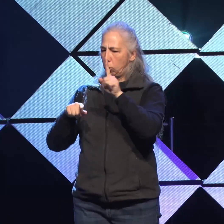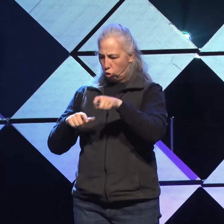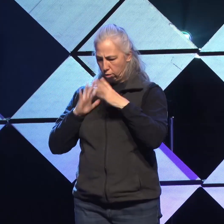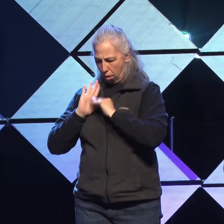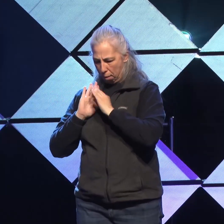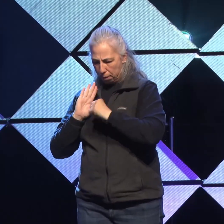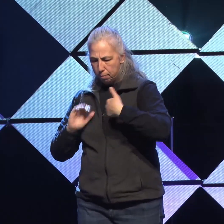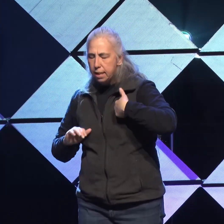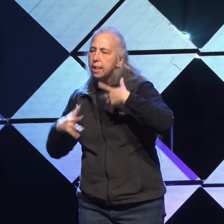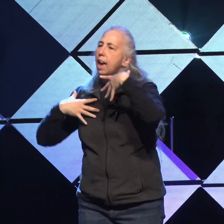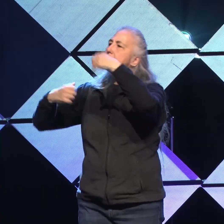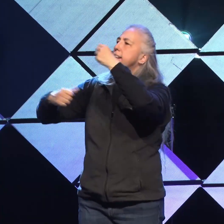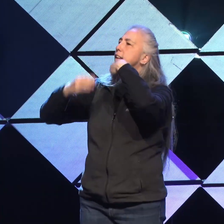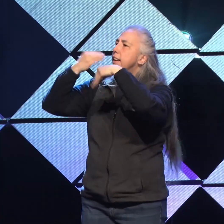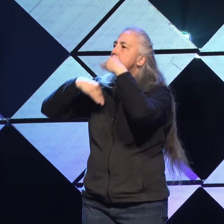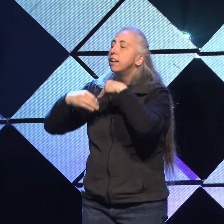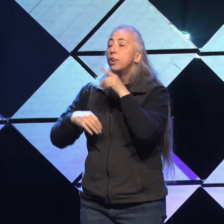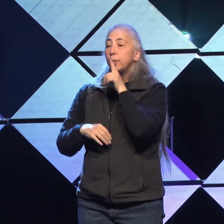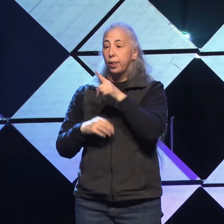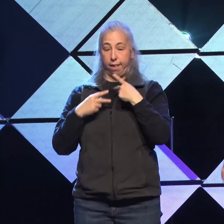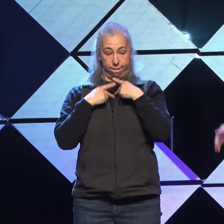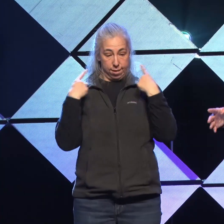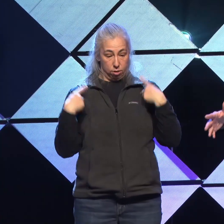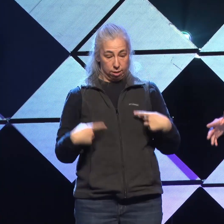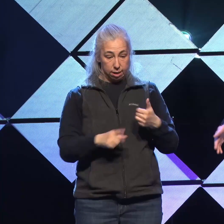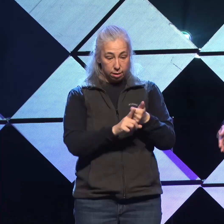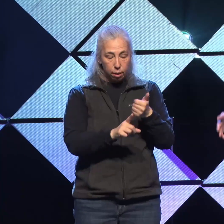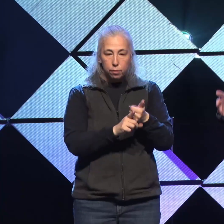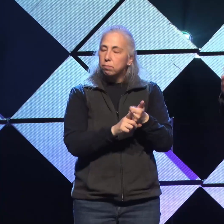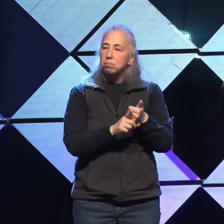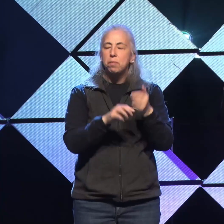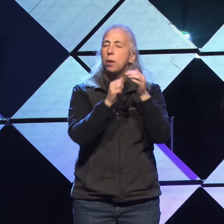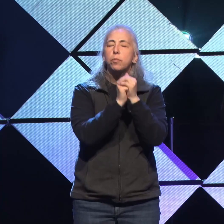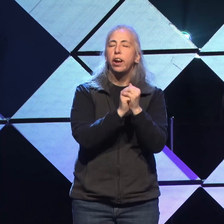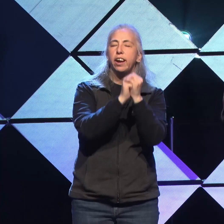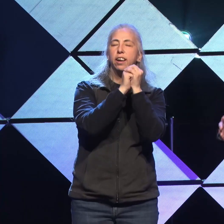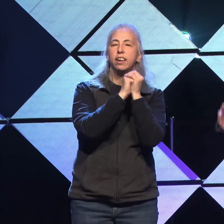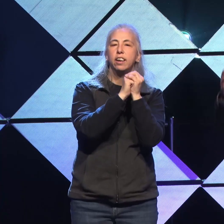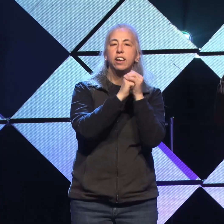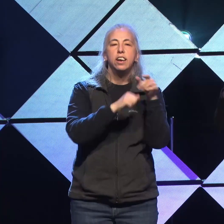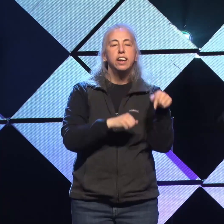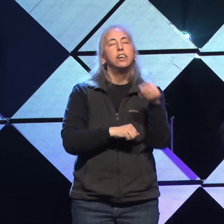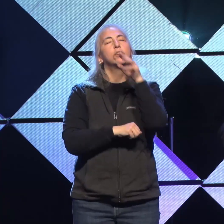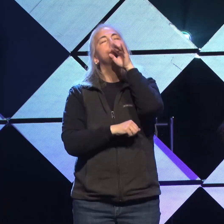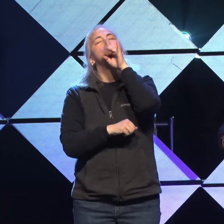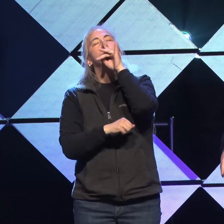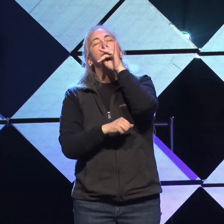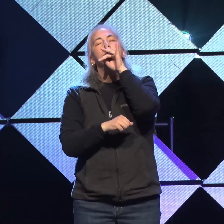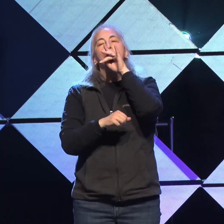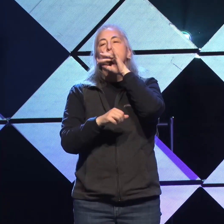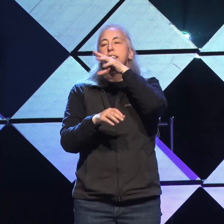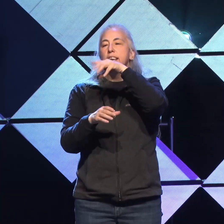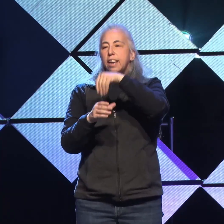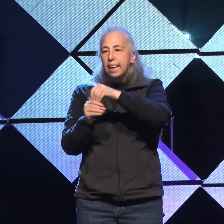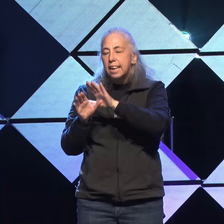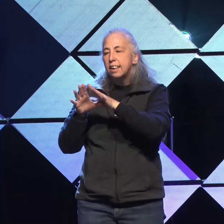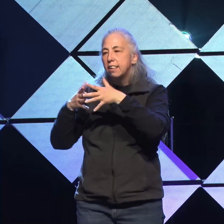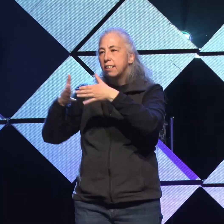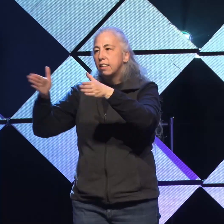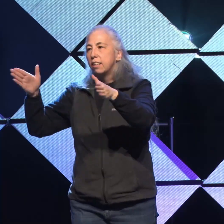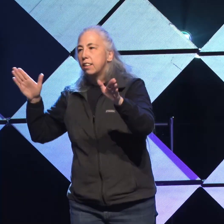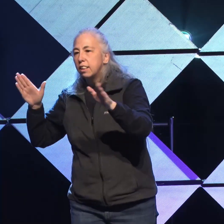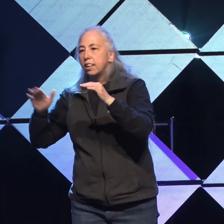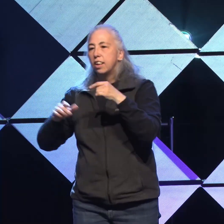So the Pharisee, he's not praying at all. He's saying these words publicly so he can deliberately humiliate the